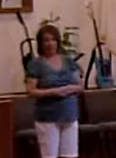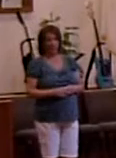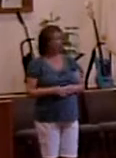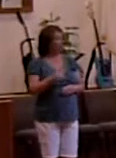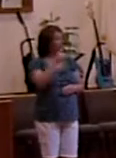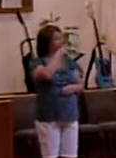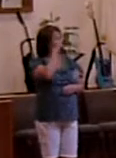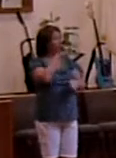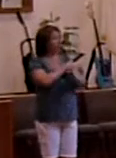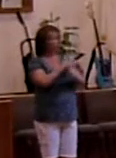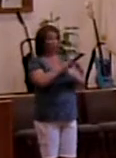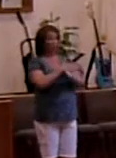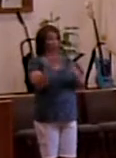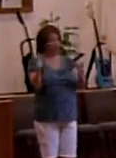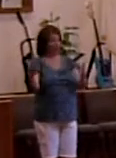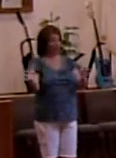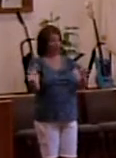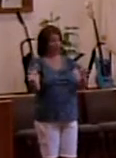just cause the song's over